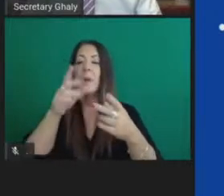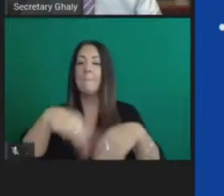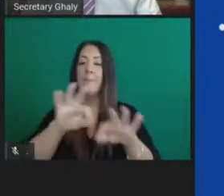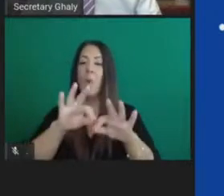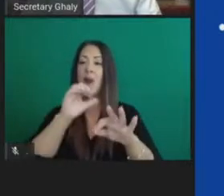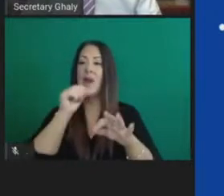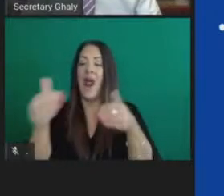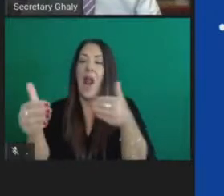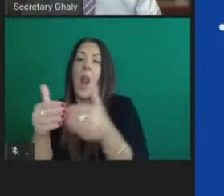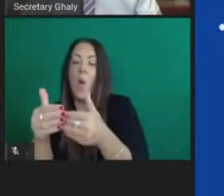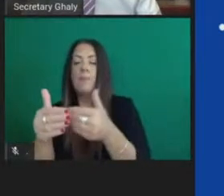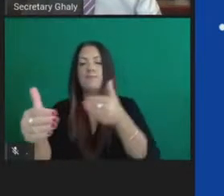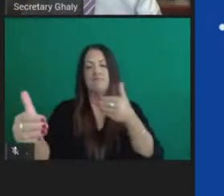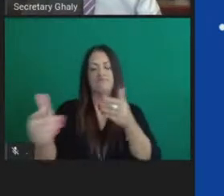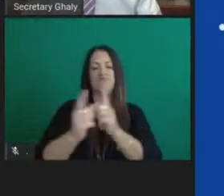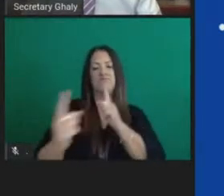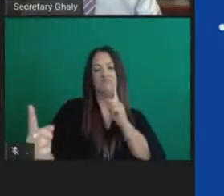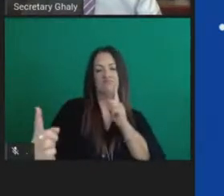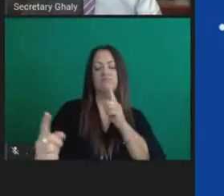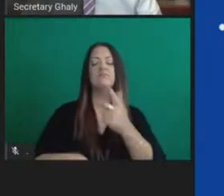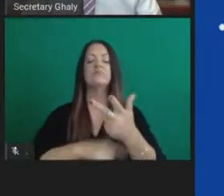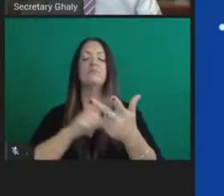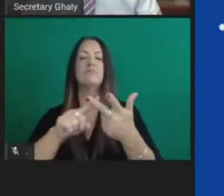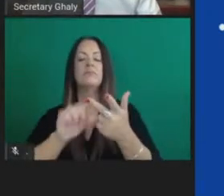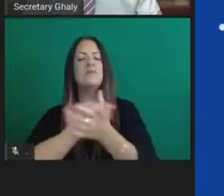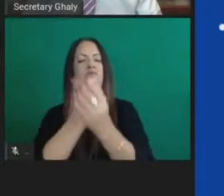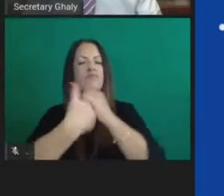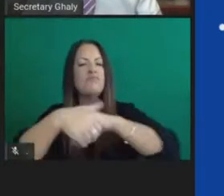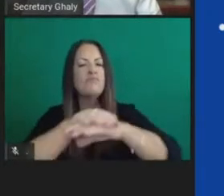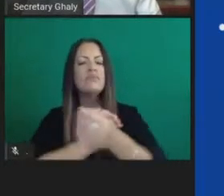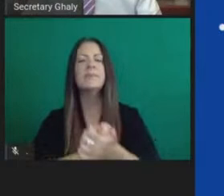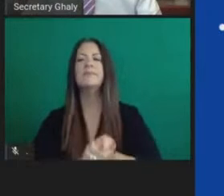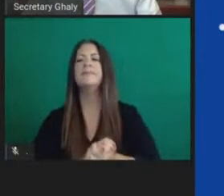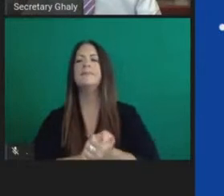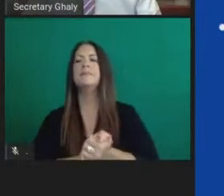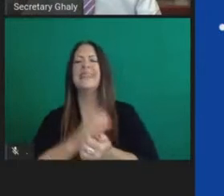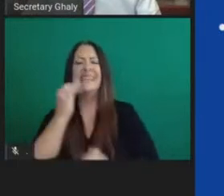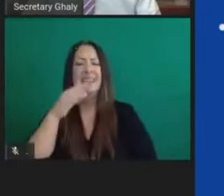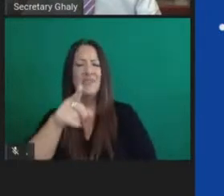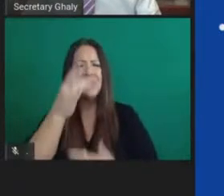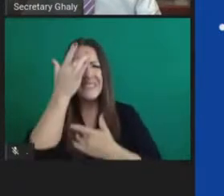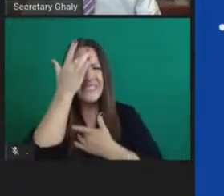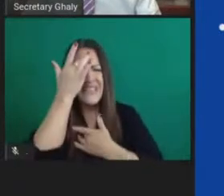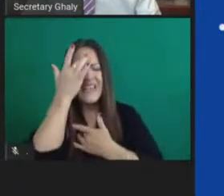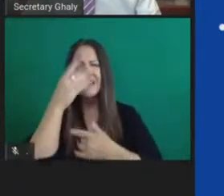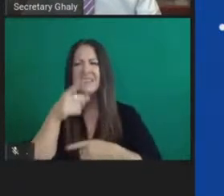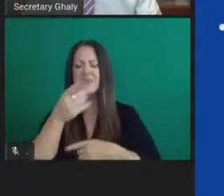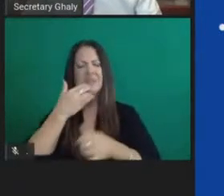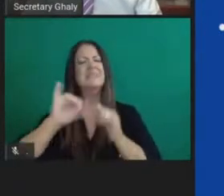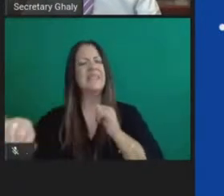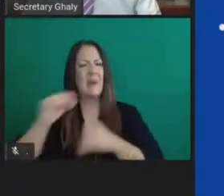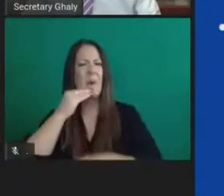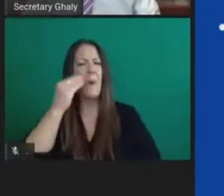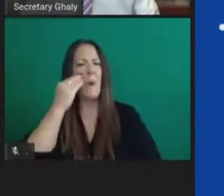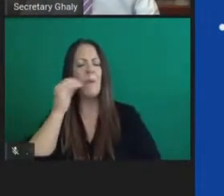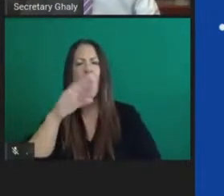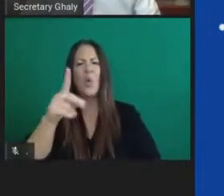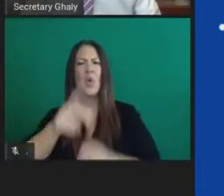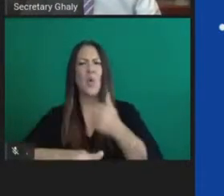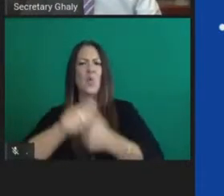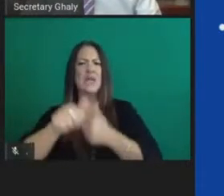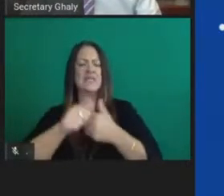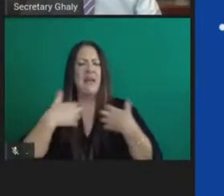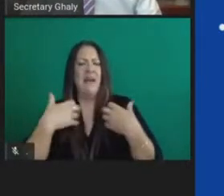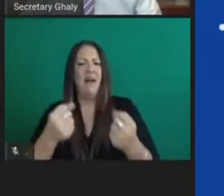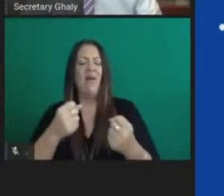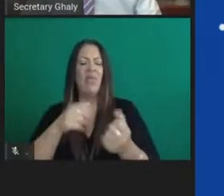distancing and good hand hygiene, and staying home if you're sick or if you're at a higher risk of severe illness. But what's new in